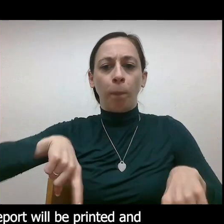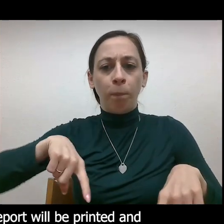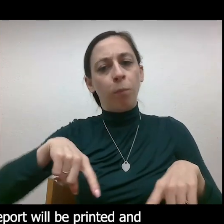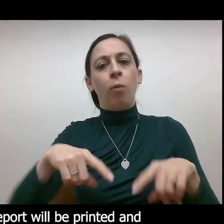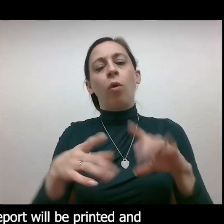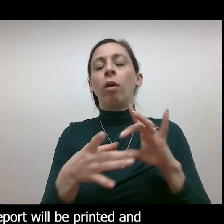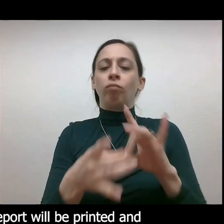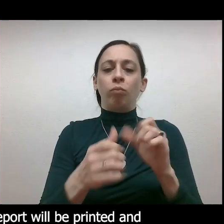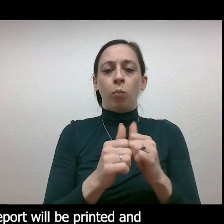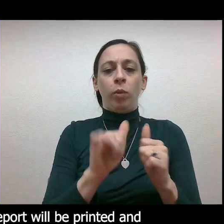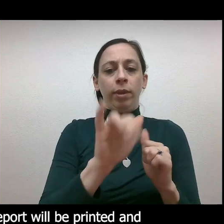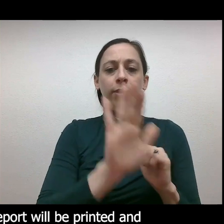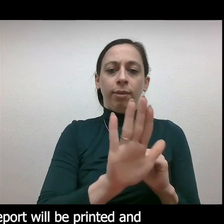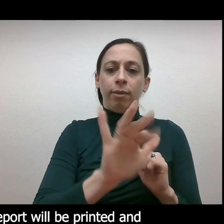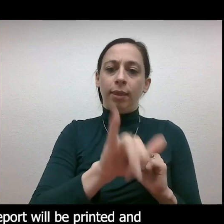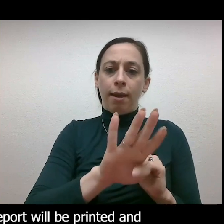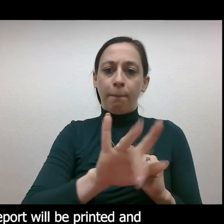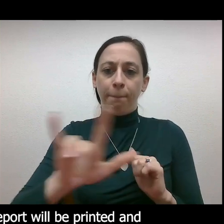business.